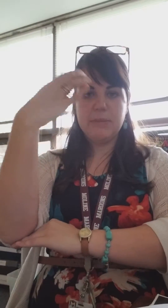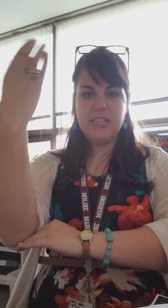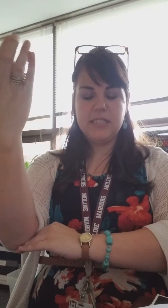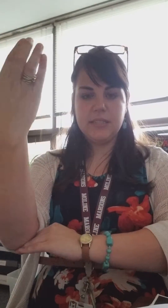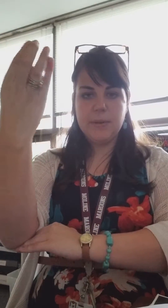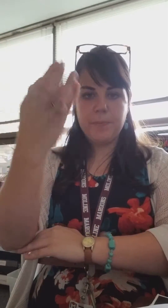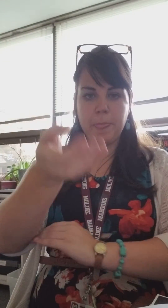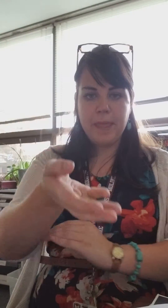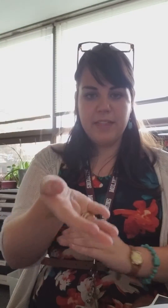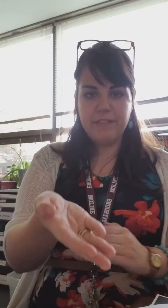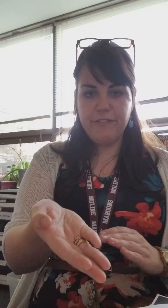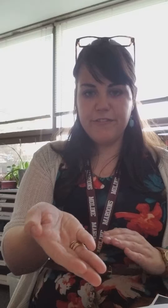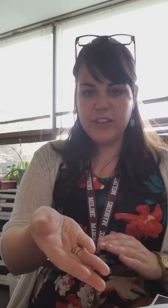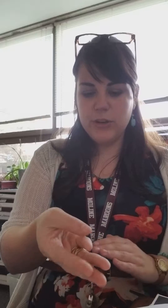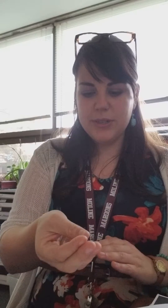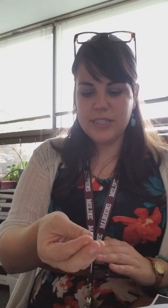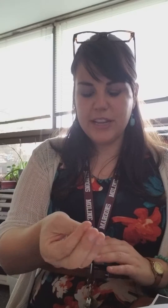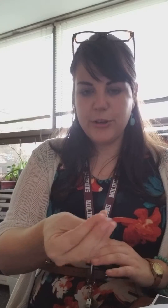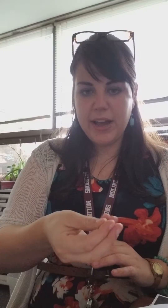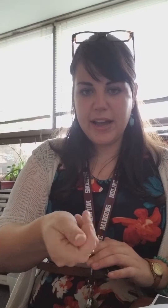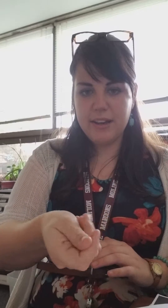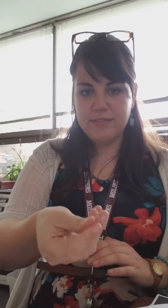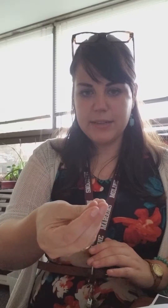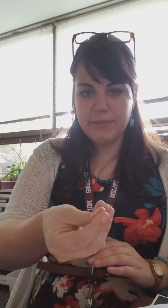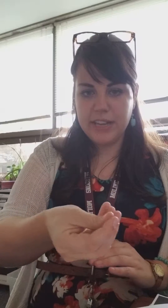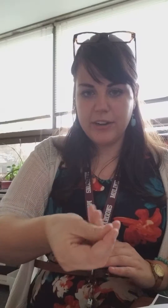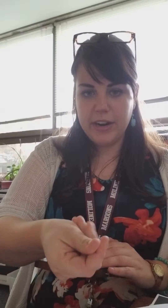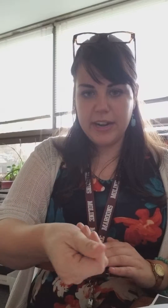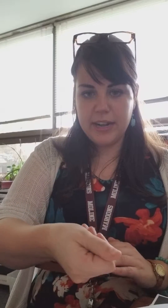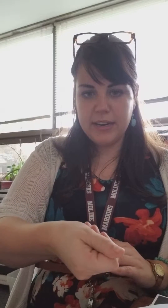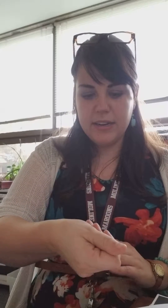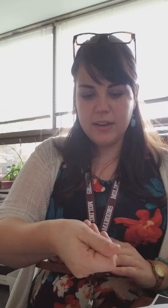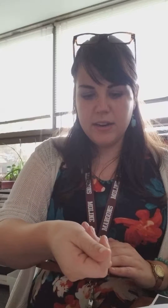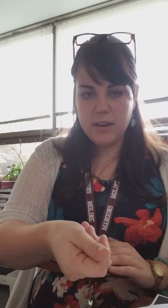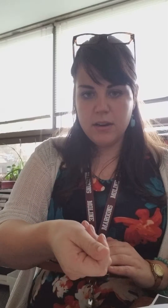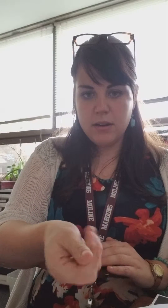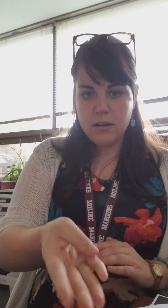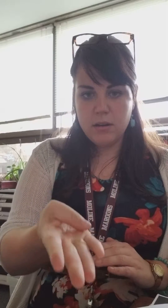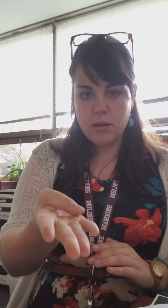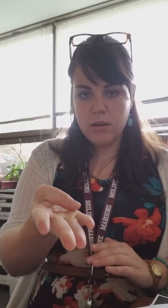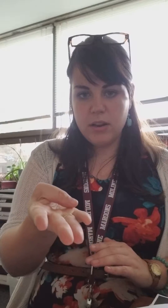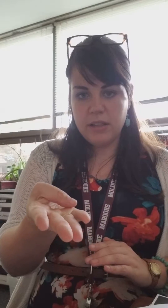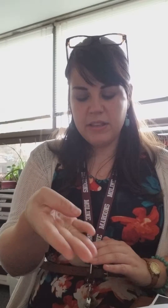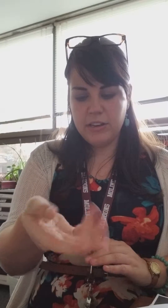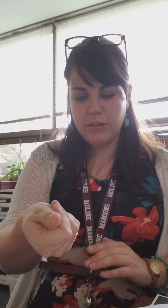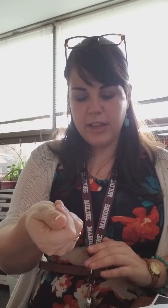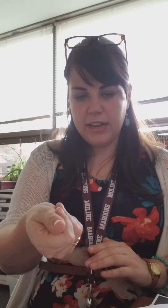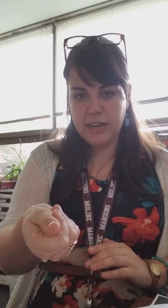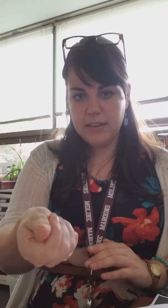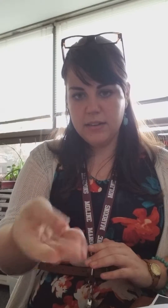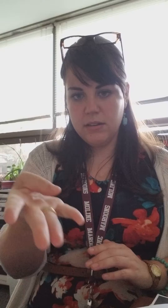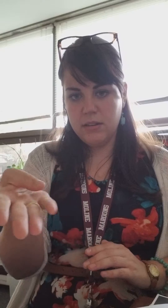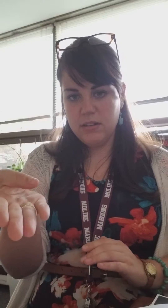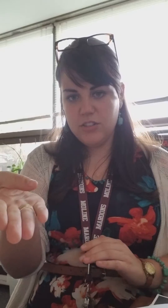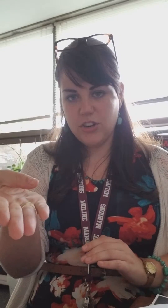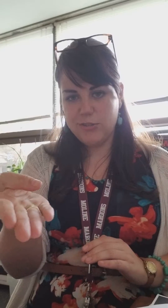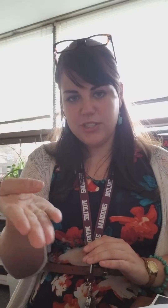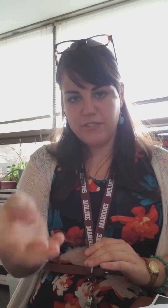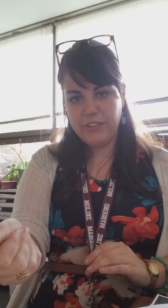Christmas, and then few is like you have something in your hand, and then you like kind of show just a few of